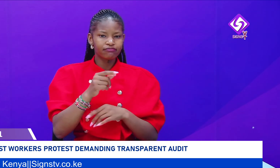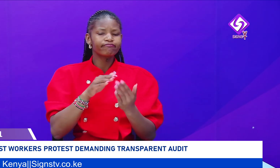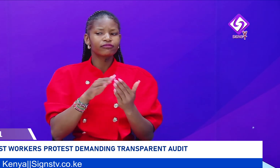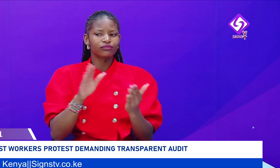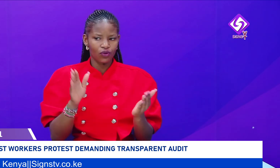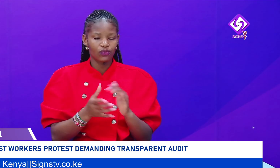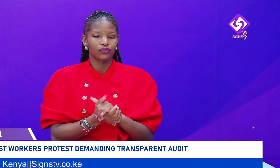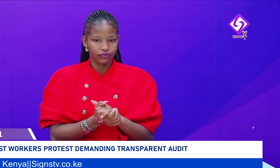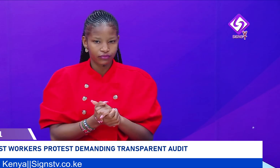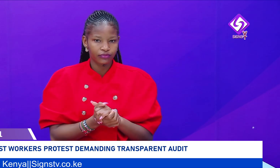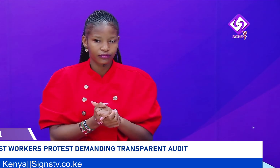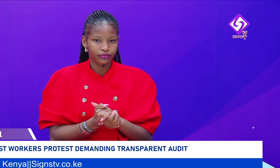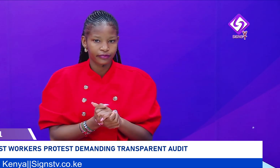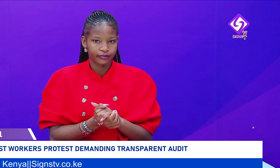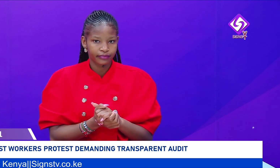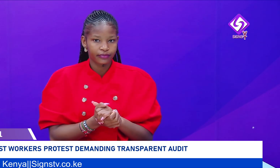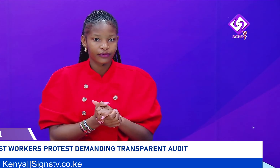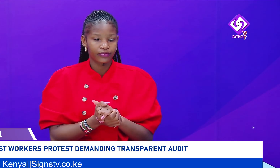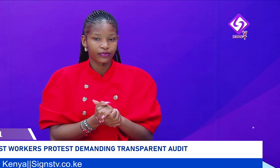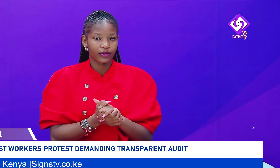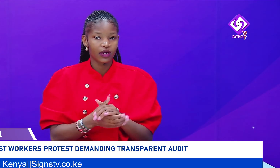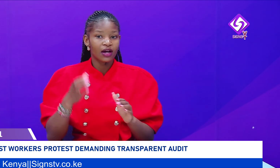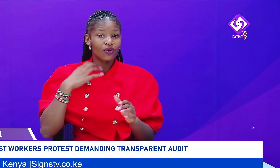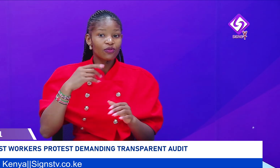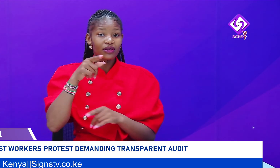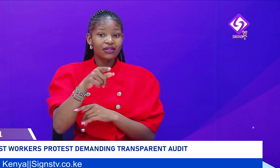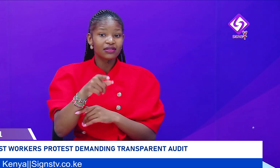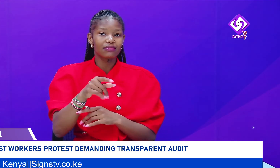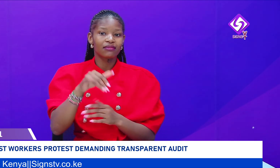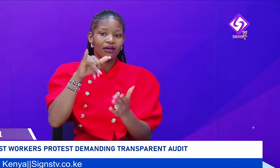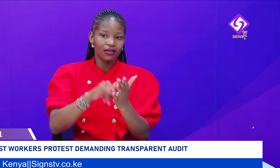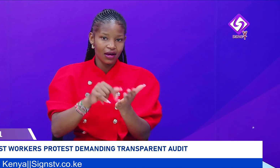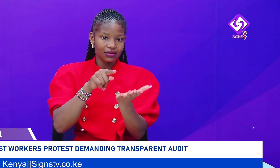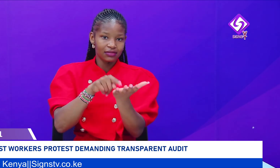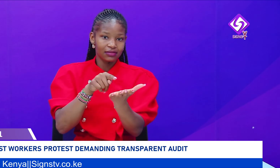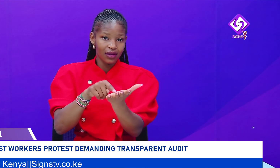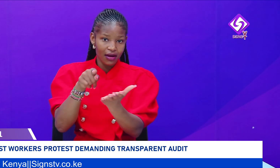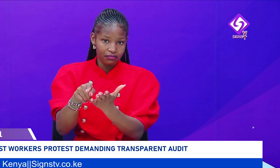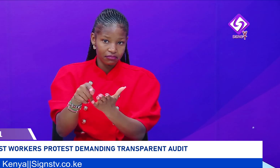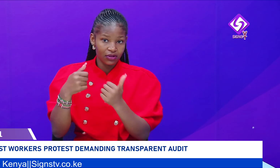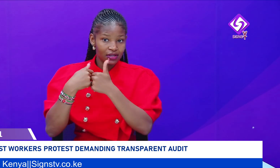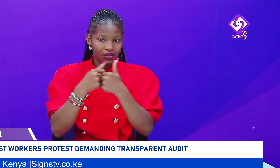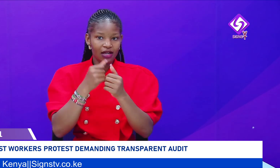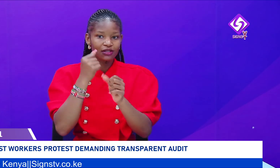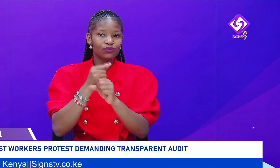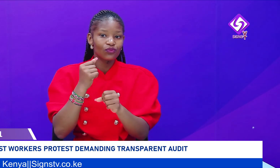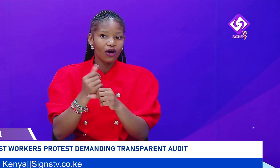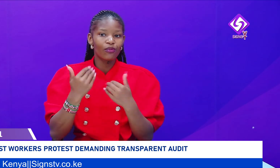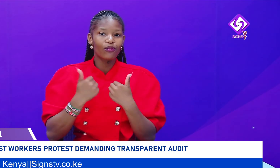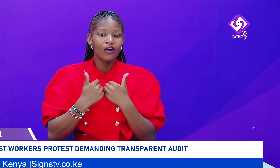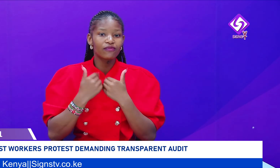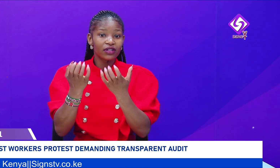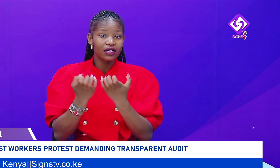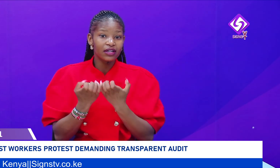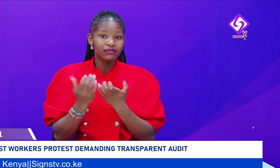Public Service Board, of lying about the involvement of the Directorate of Criminal